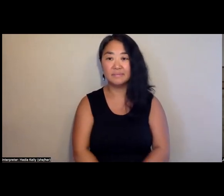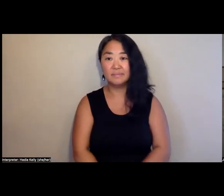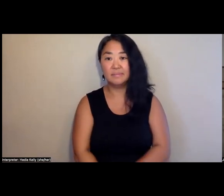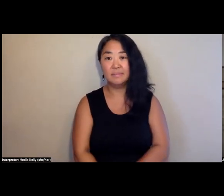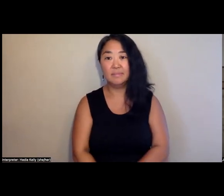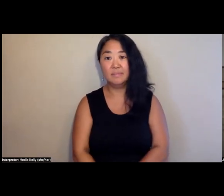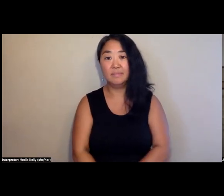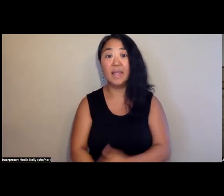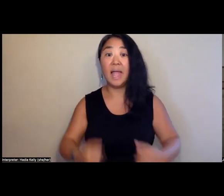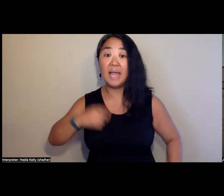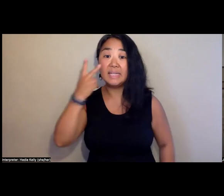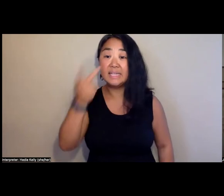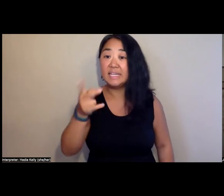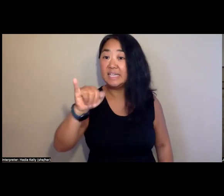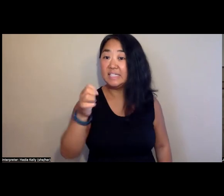Yeah, I see Jenny.